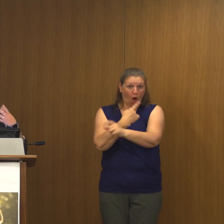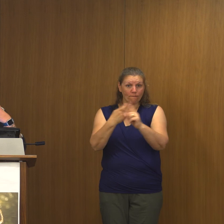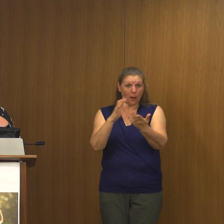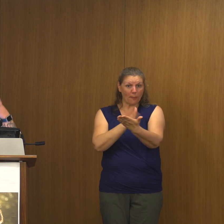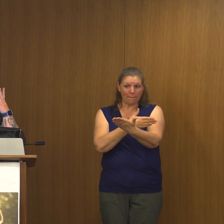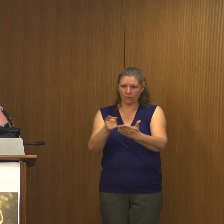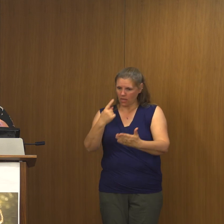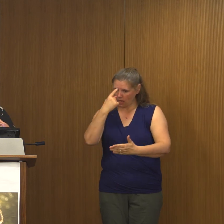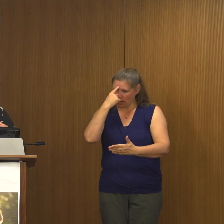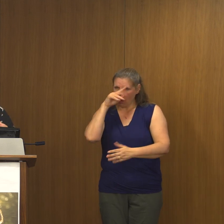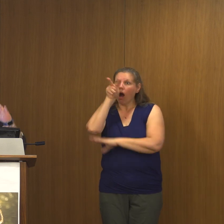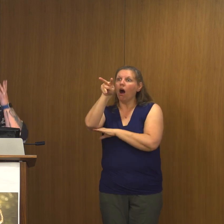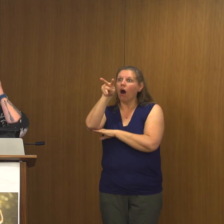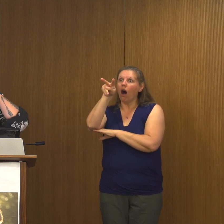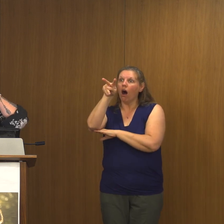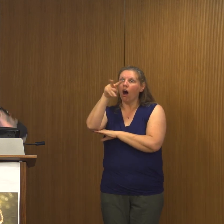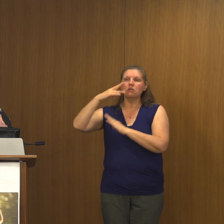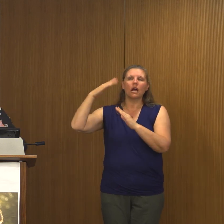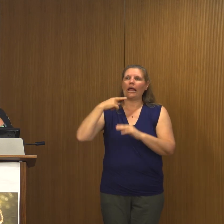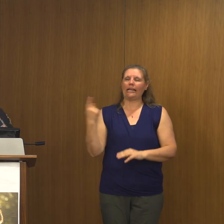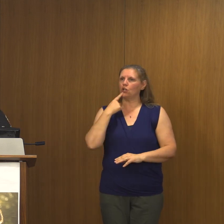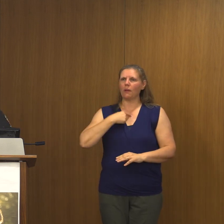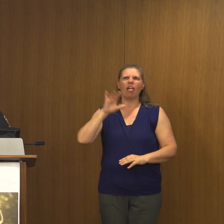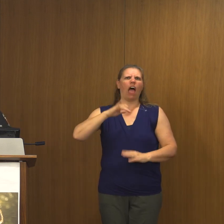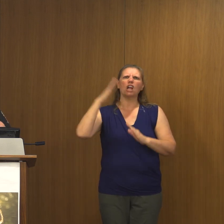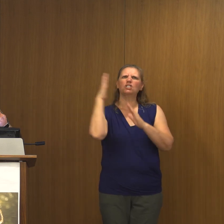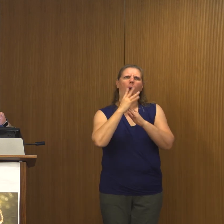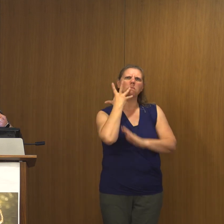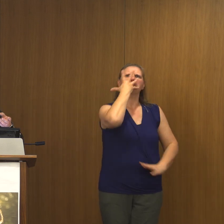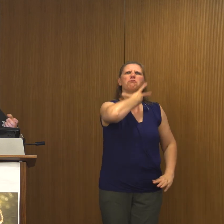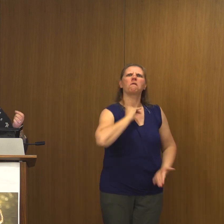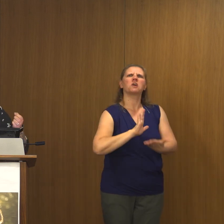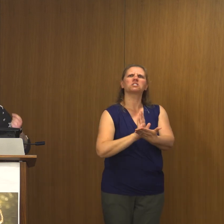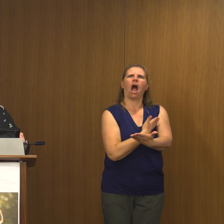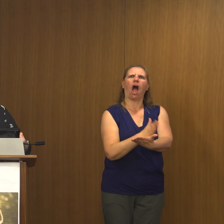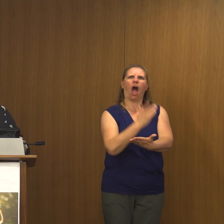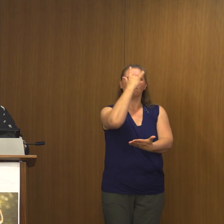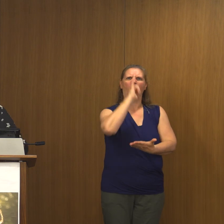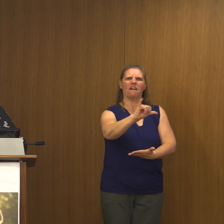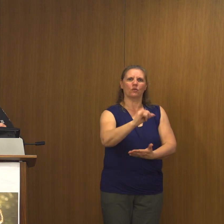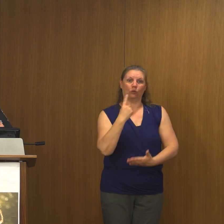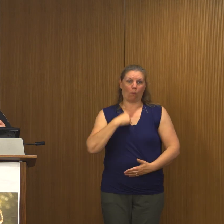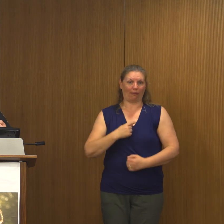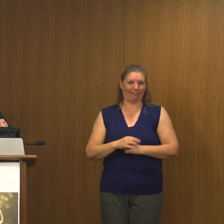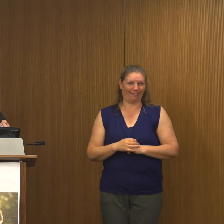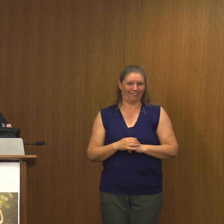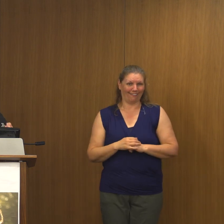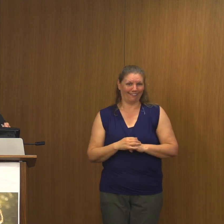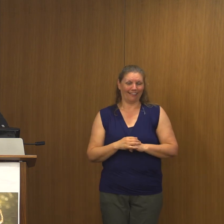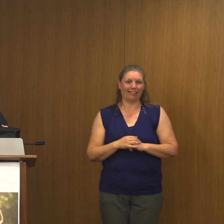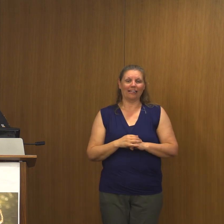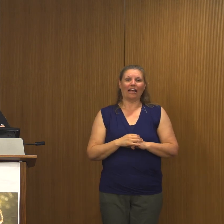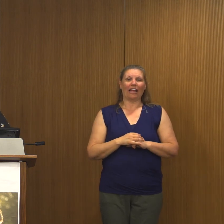said, "This is the most beautiful song that has ever been created." And so beyond that, if you are